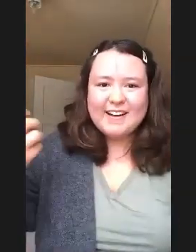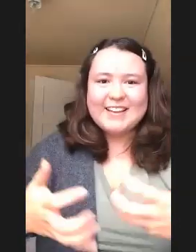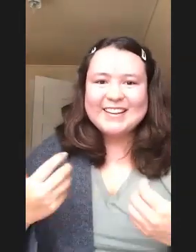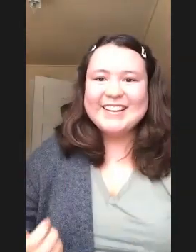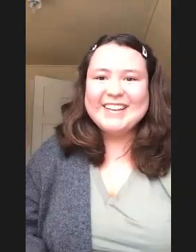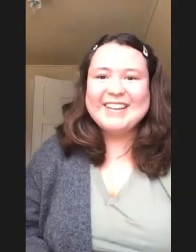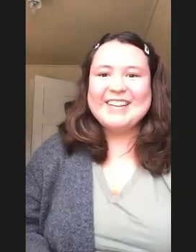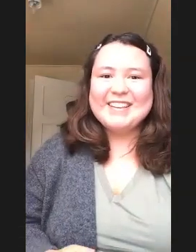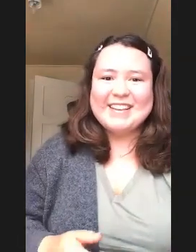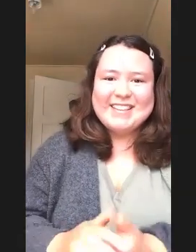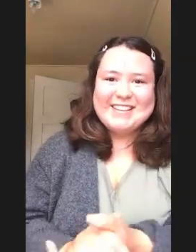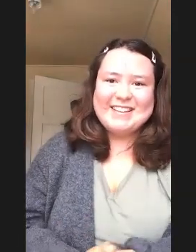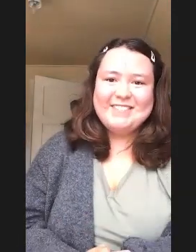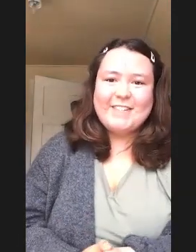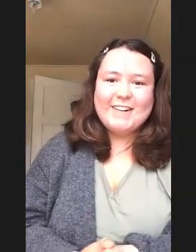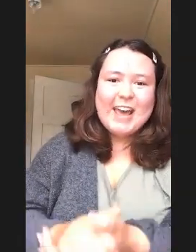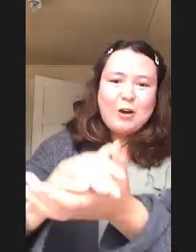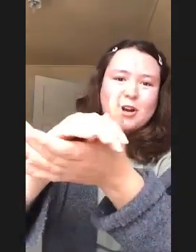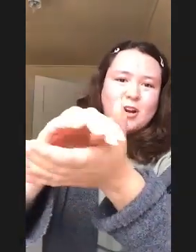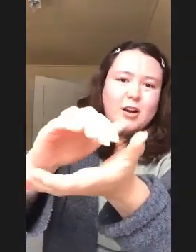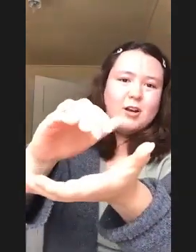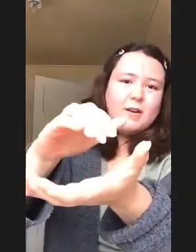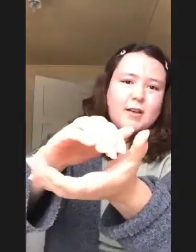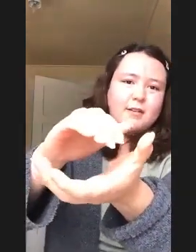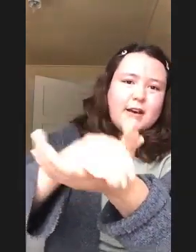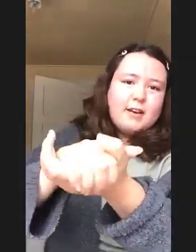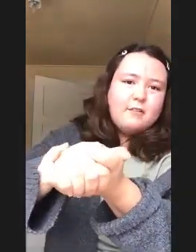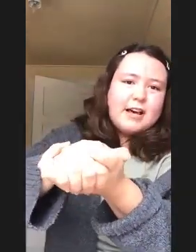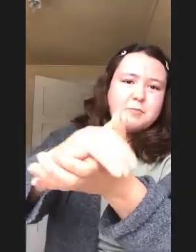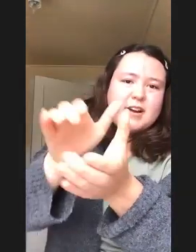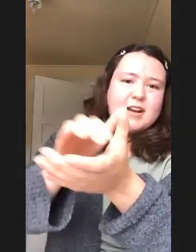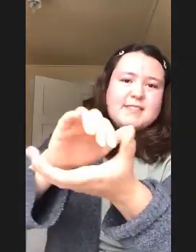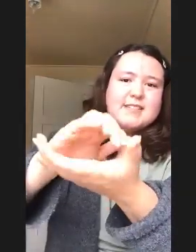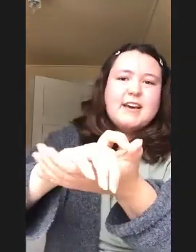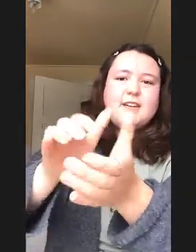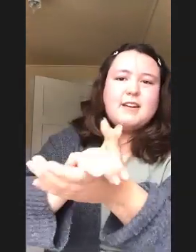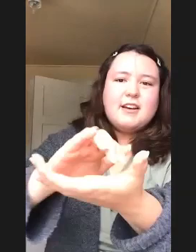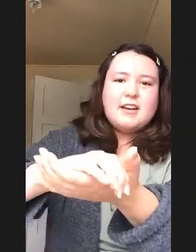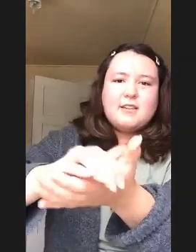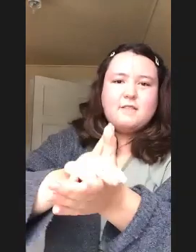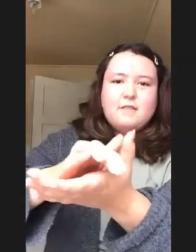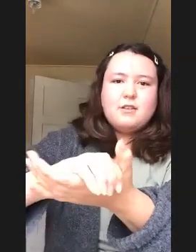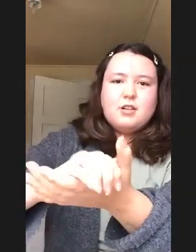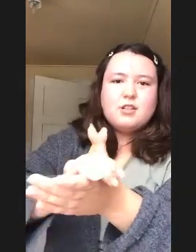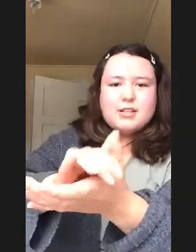salad. And then for hamburger, you kind of clasp your hands together and kind of shake